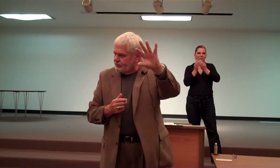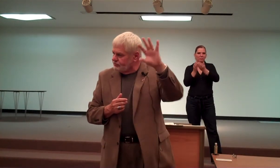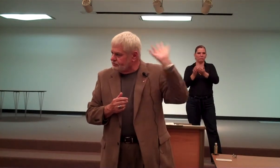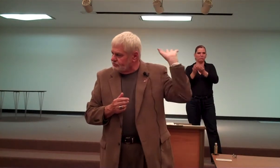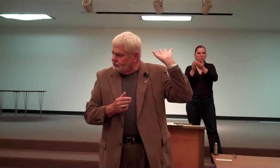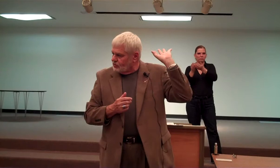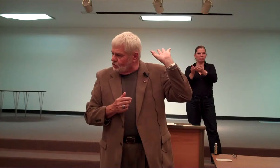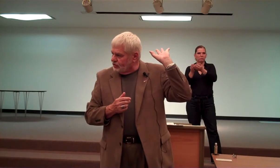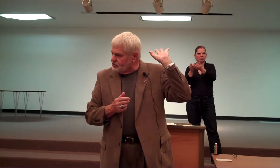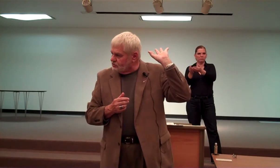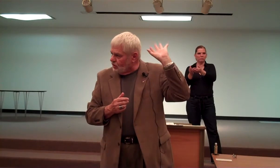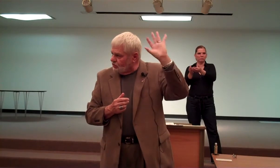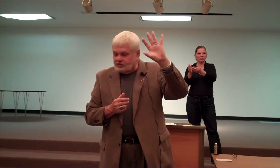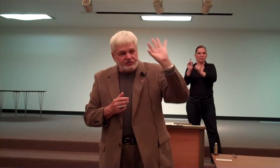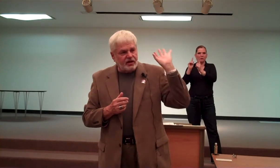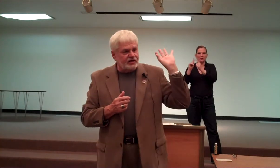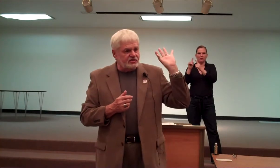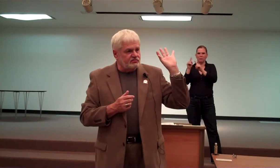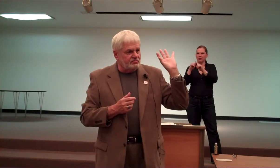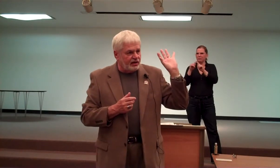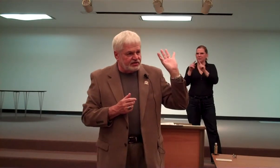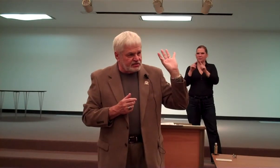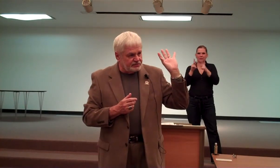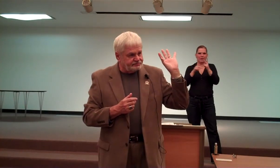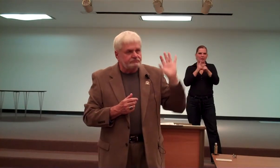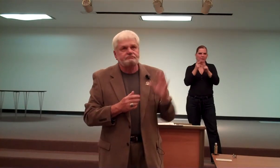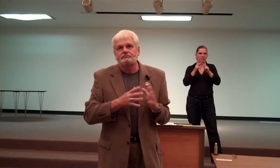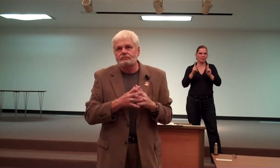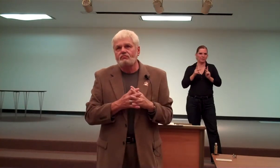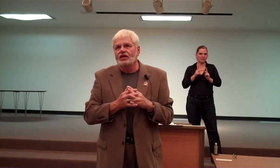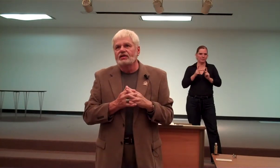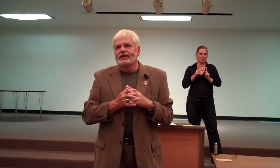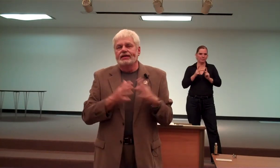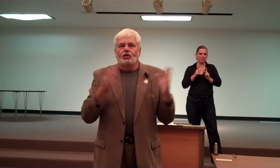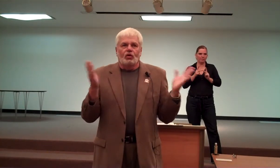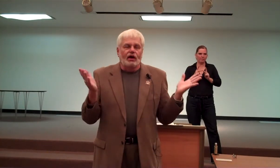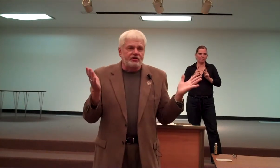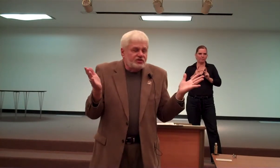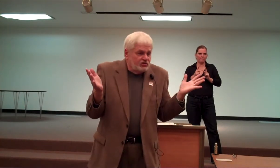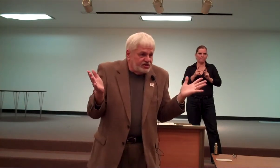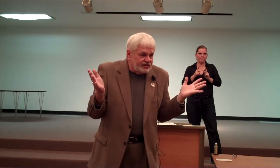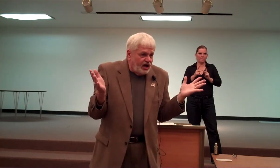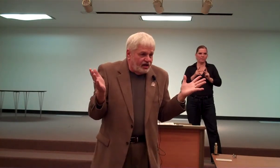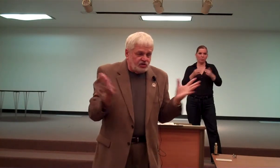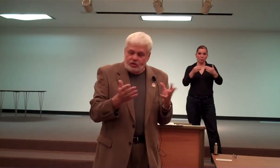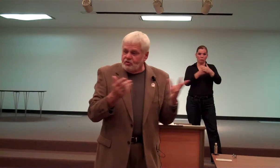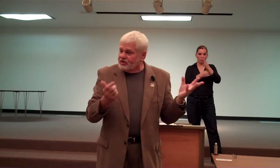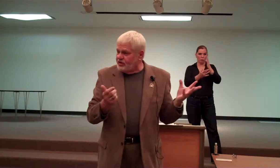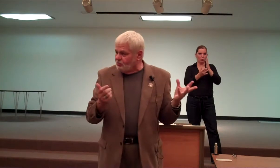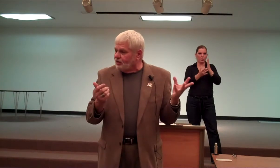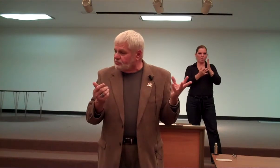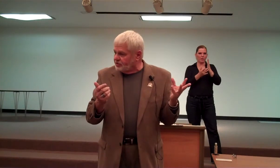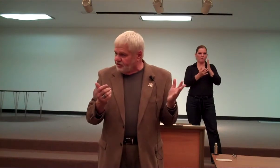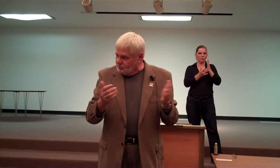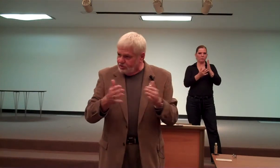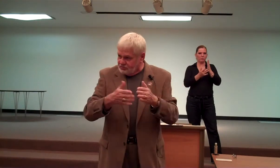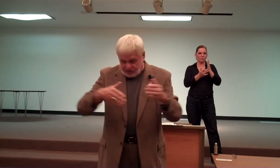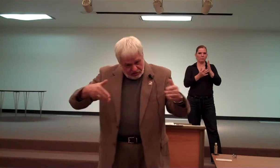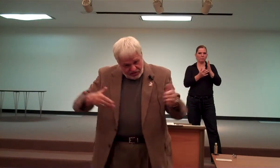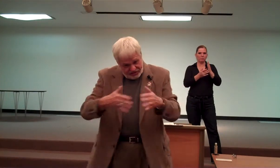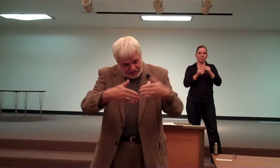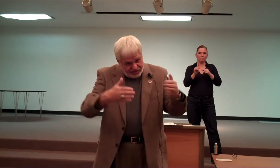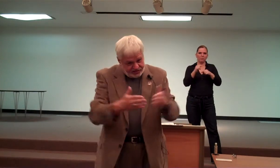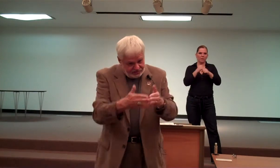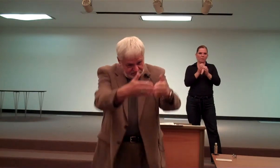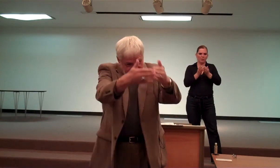by Wheeling, going to all different kinds of places. Well, there's a new technology. We put a keel boat. A keel boat,